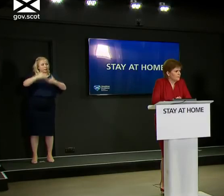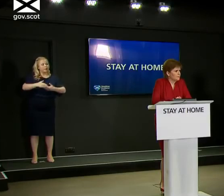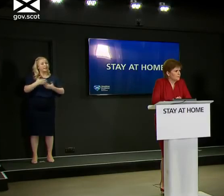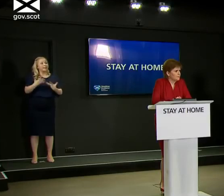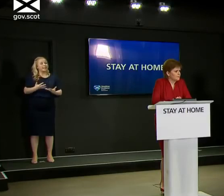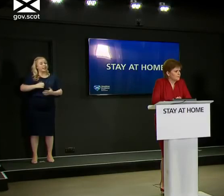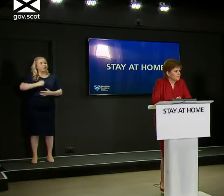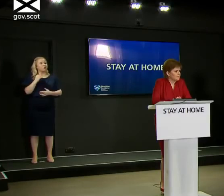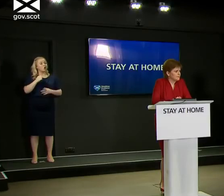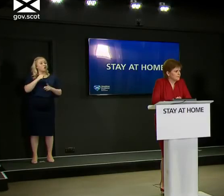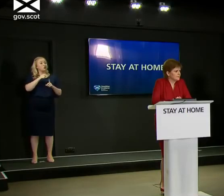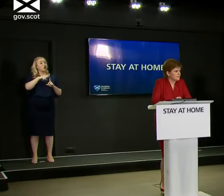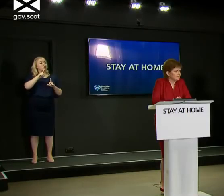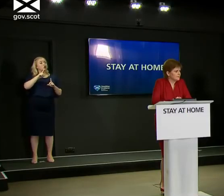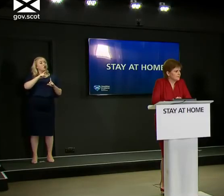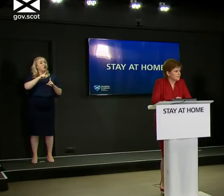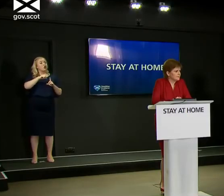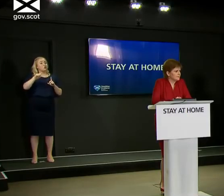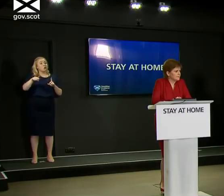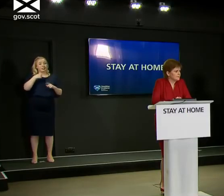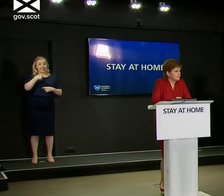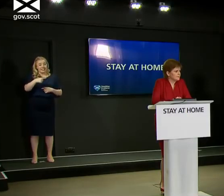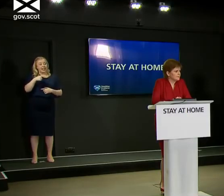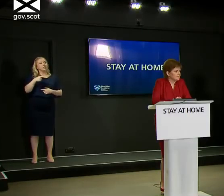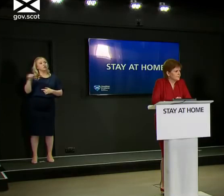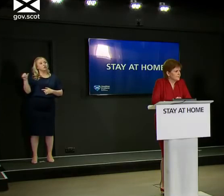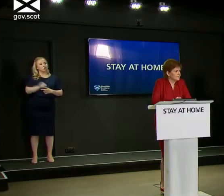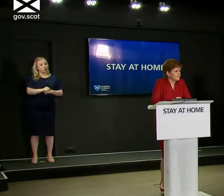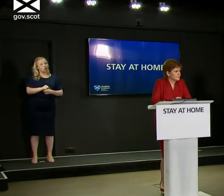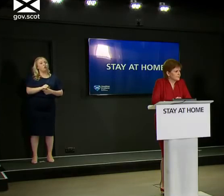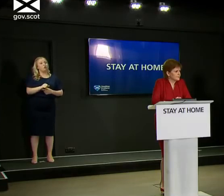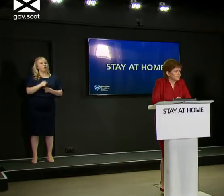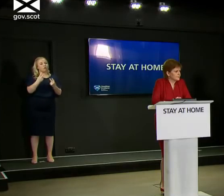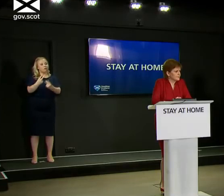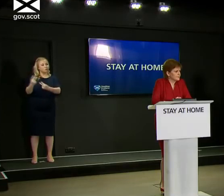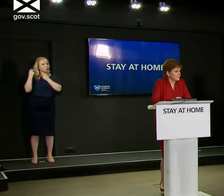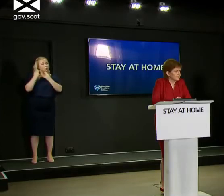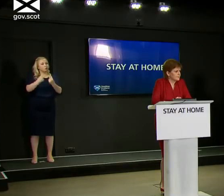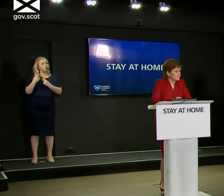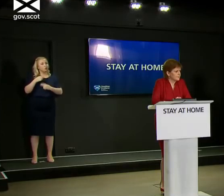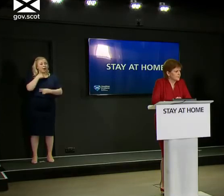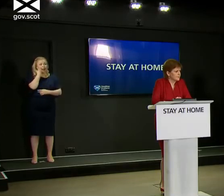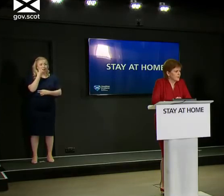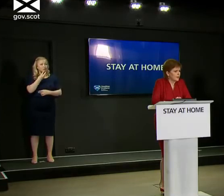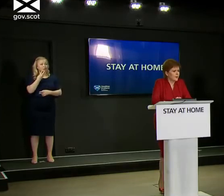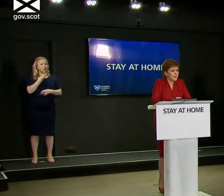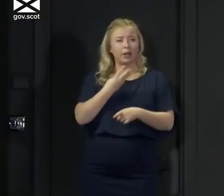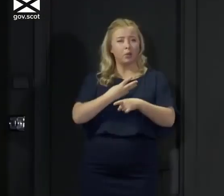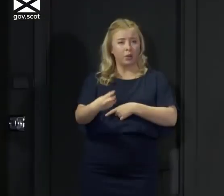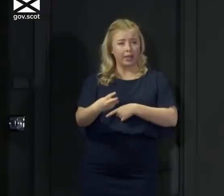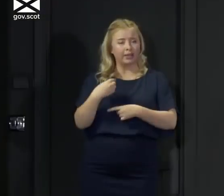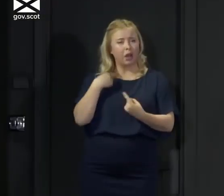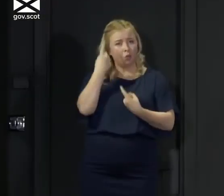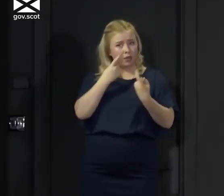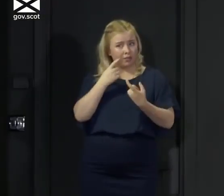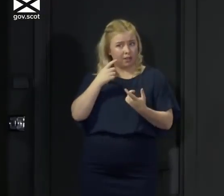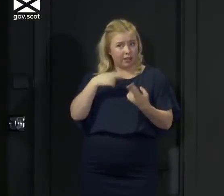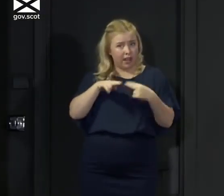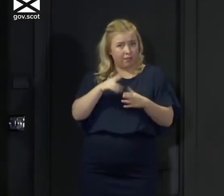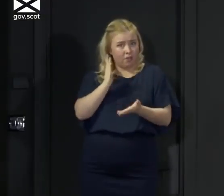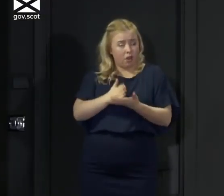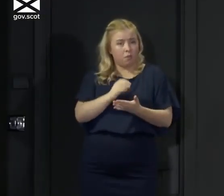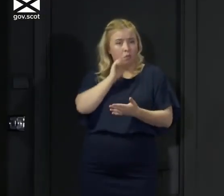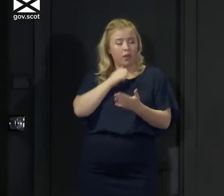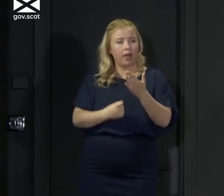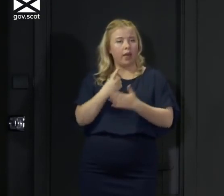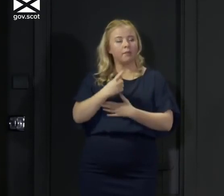are calling for the current guidance to be reviewed every 3 weeks. I wonder, will you do that? From